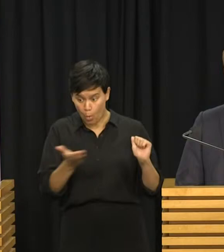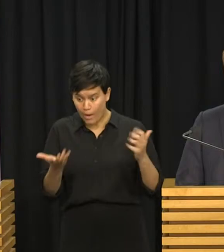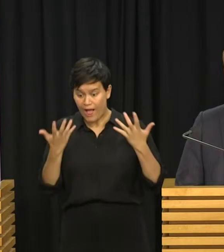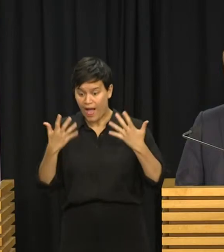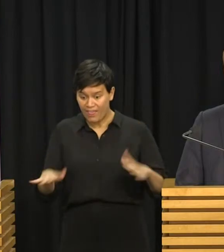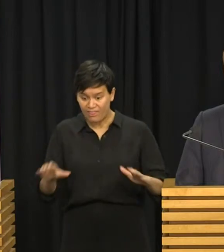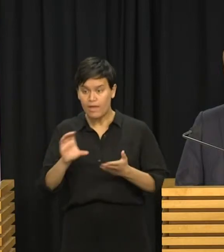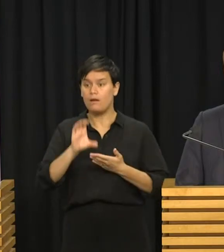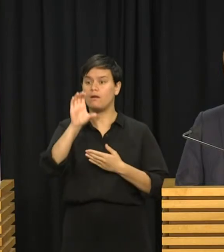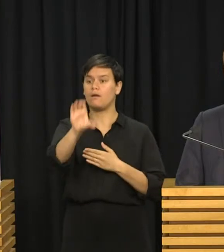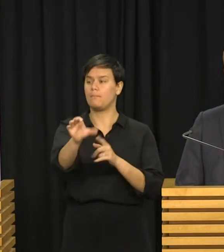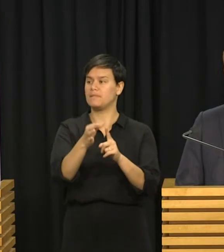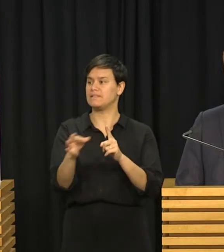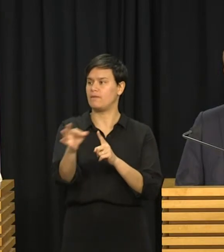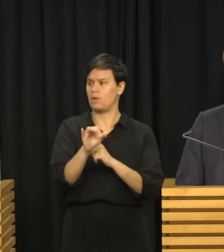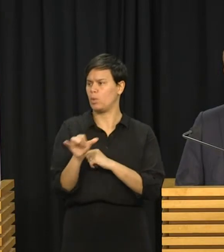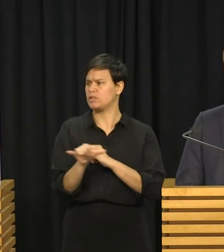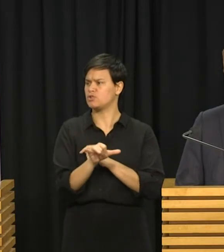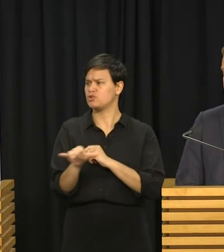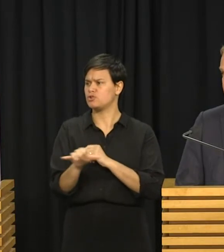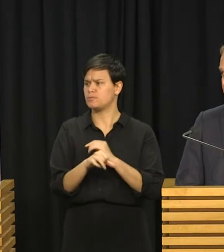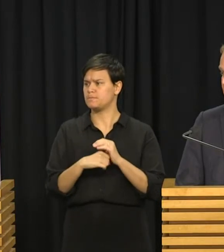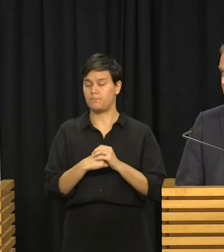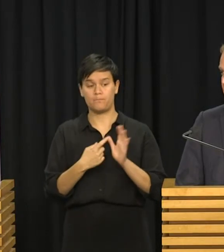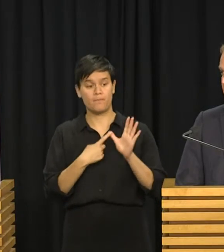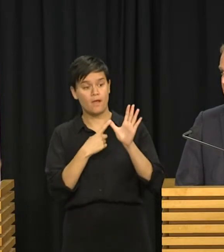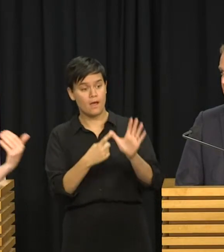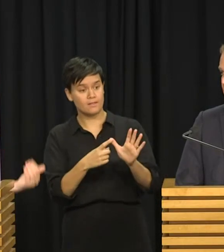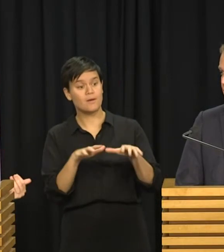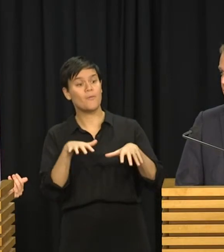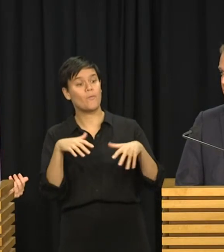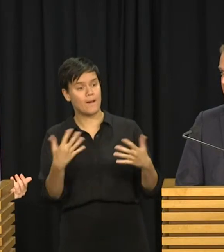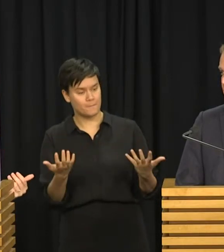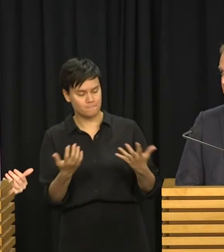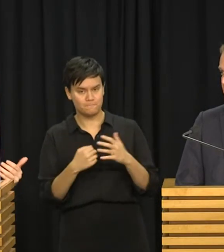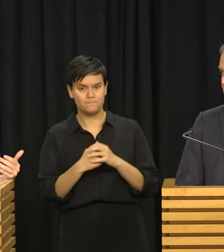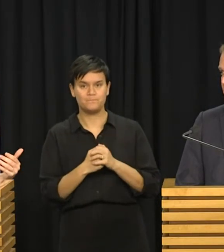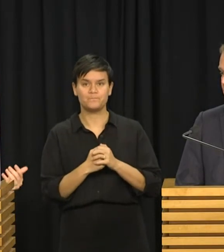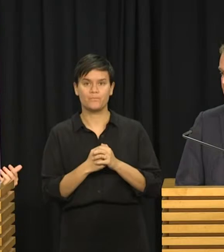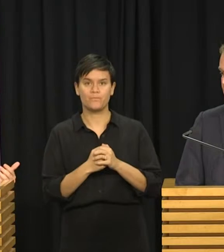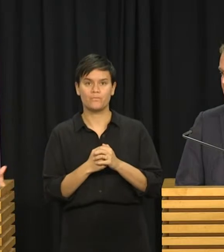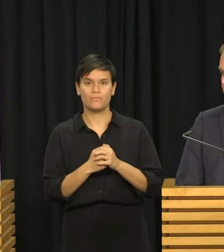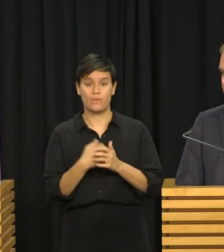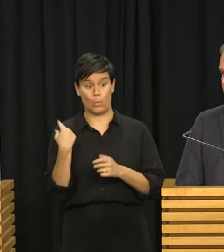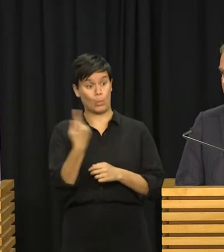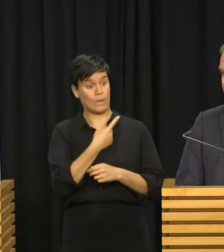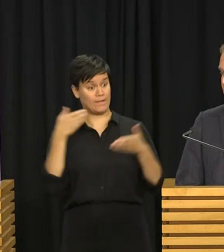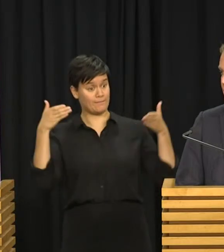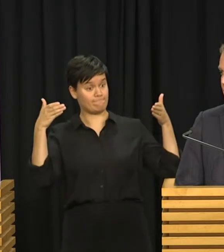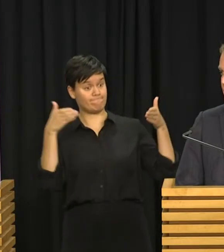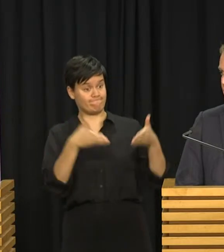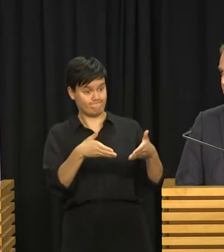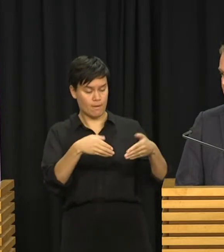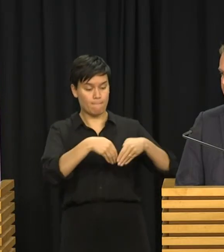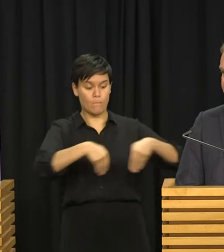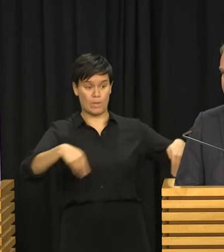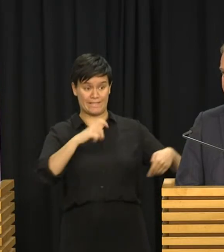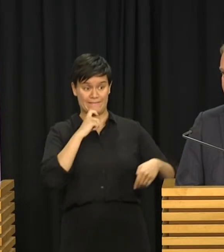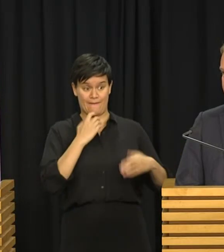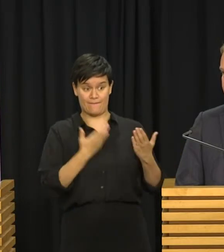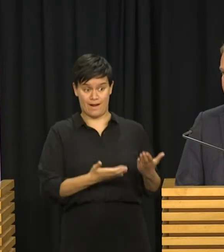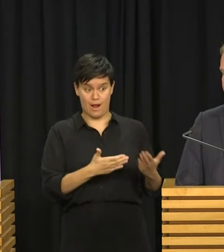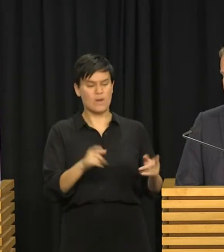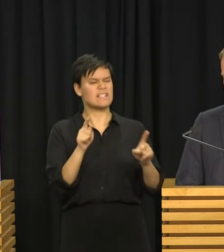actively having with the Pacific at the moment. It makes sense for us to, in the same way we've focused on our border workers, they're focused on their border workers